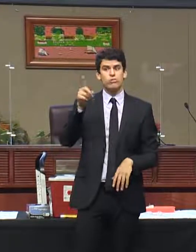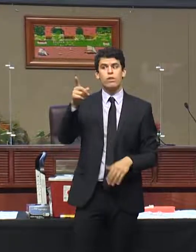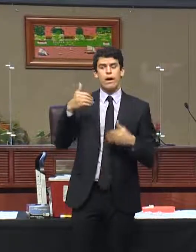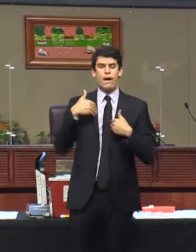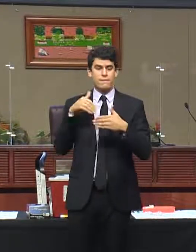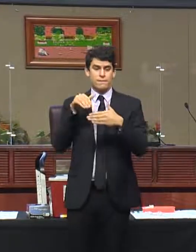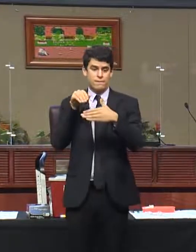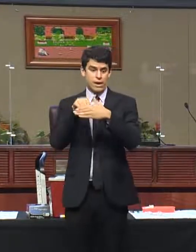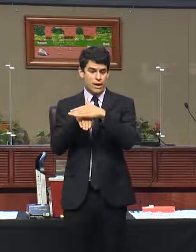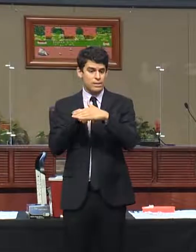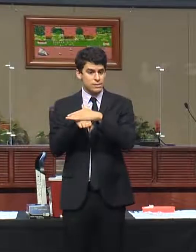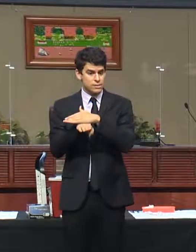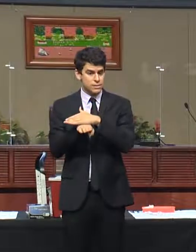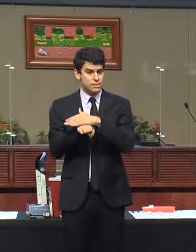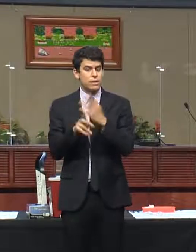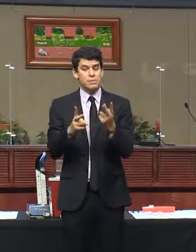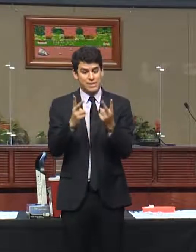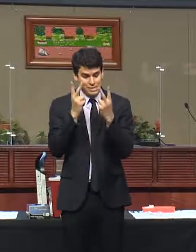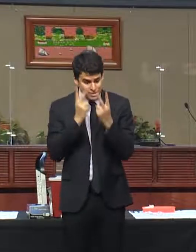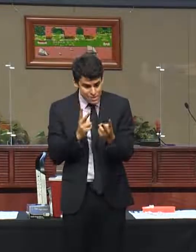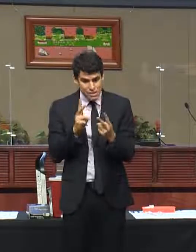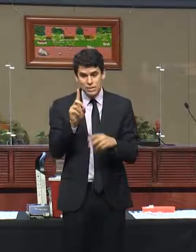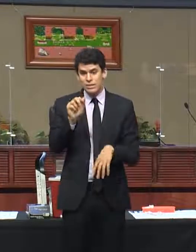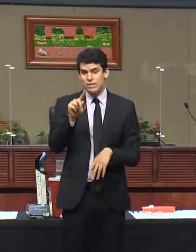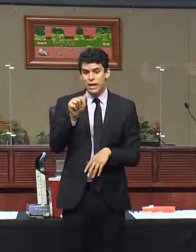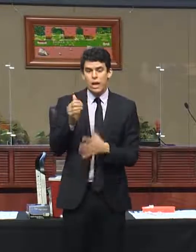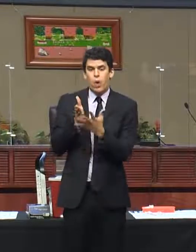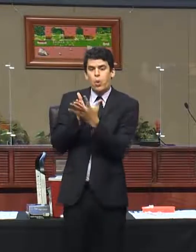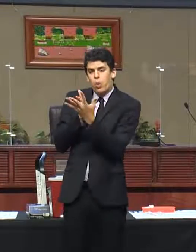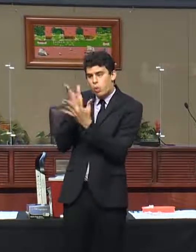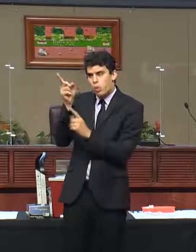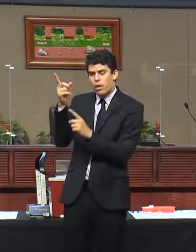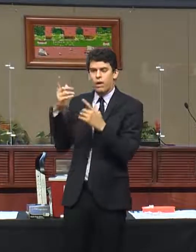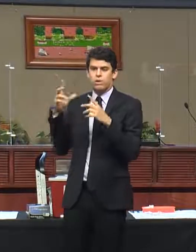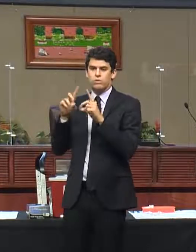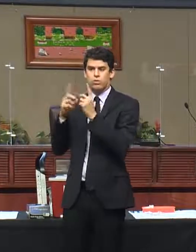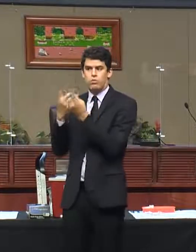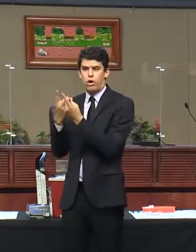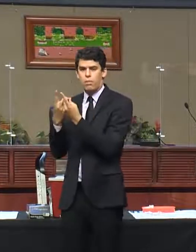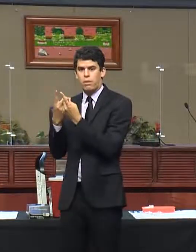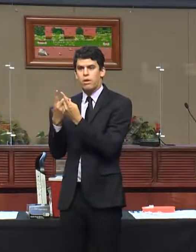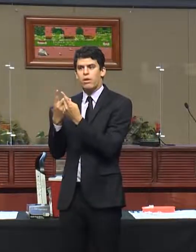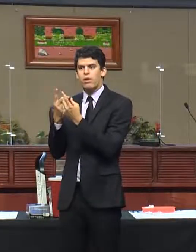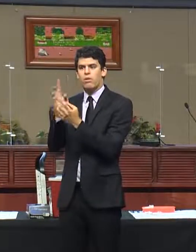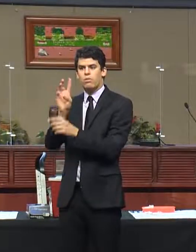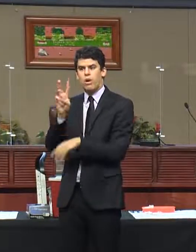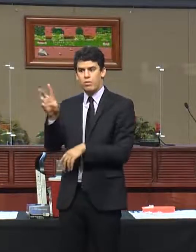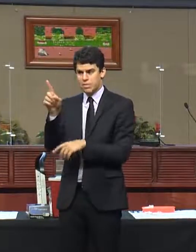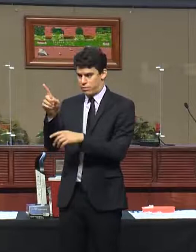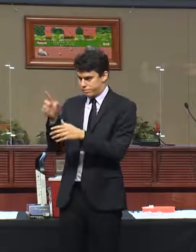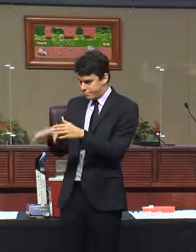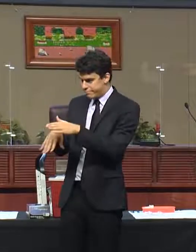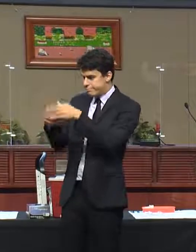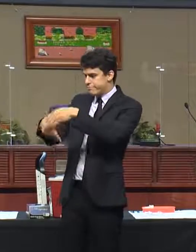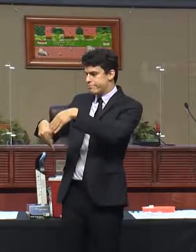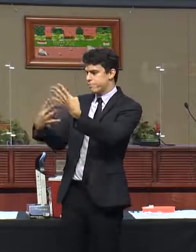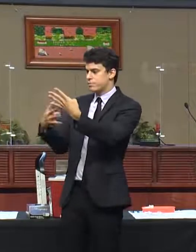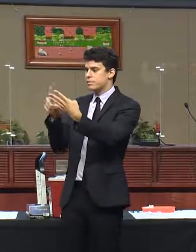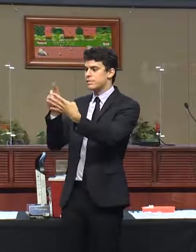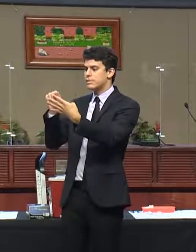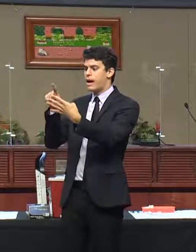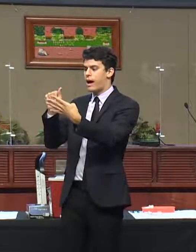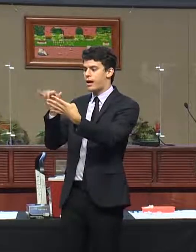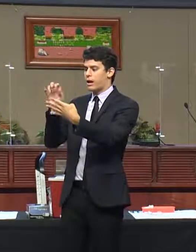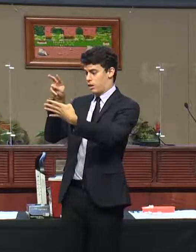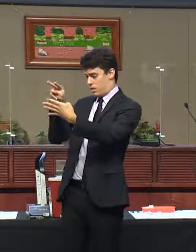view the data through the department's website. And so we are looking